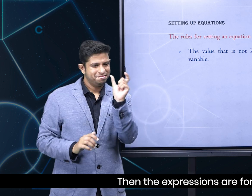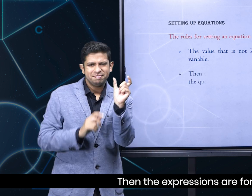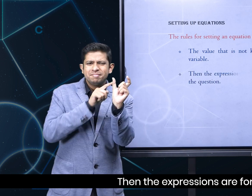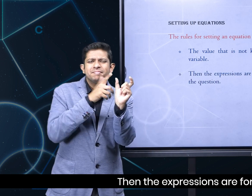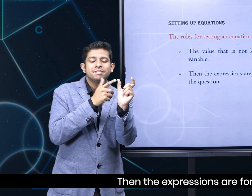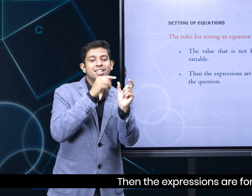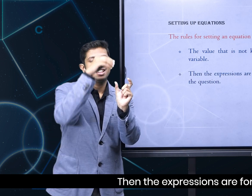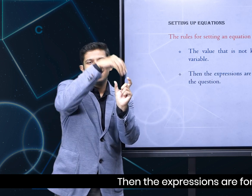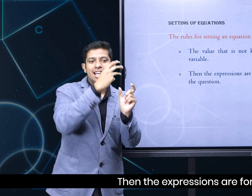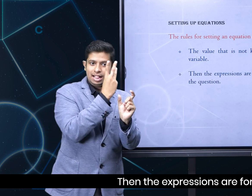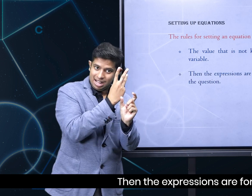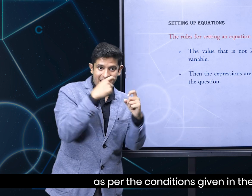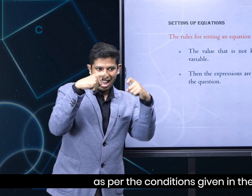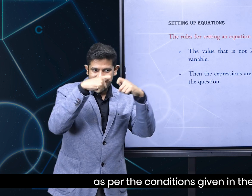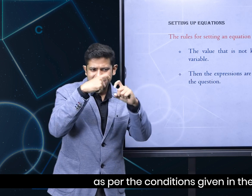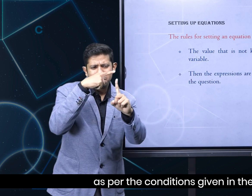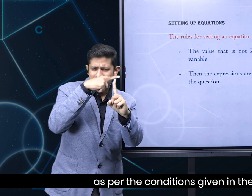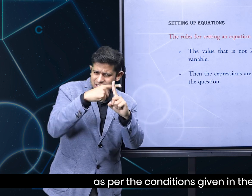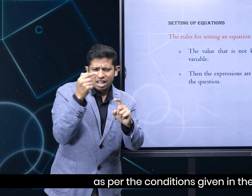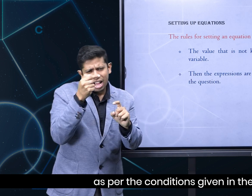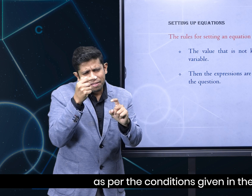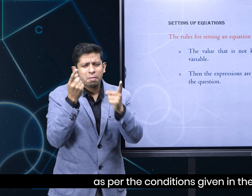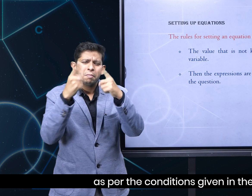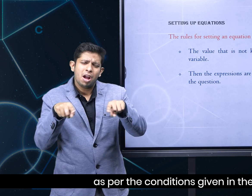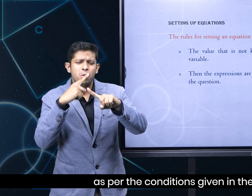Then the expressions are formed as per the conditions given in the question.